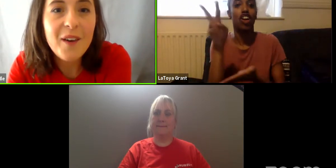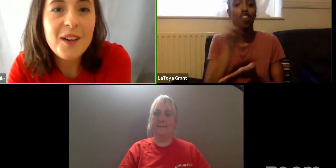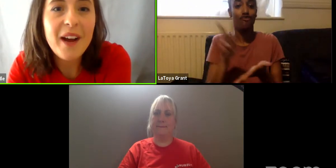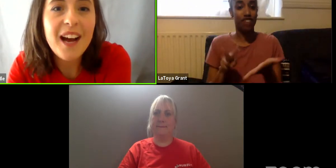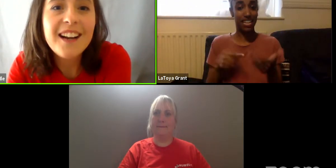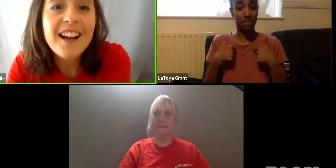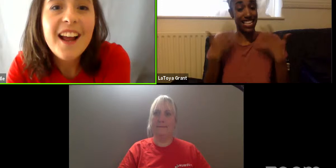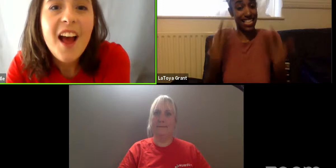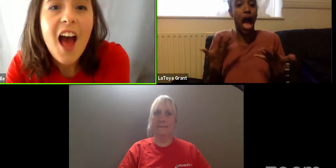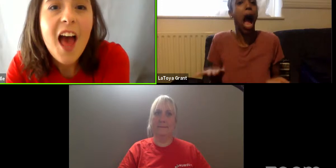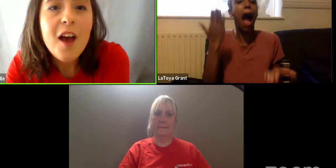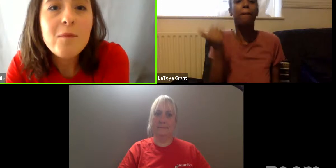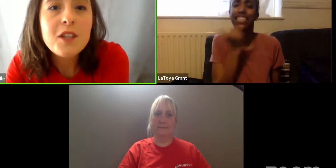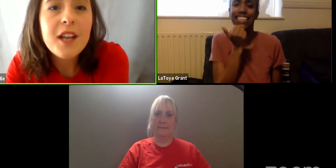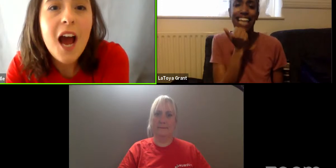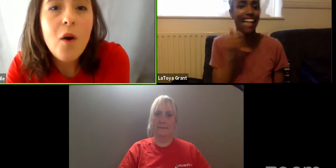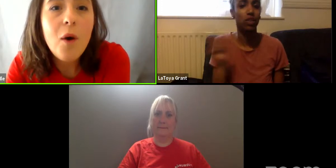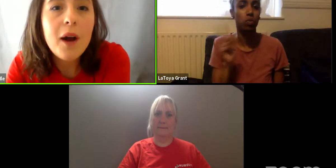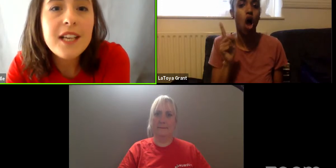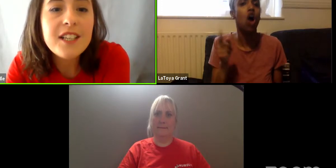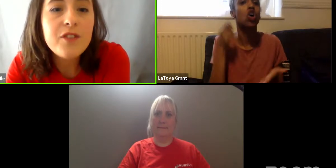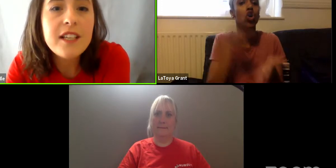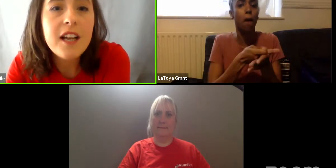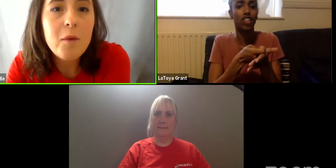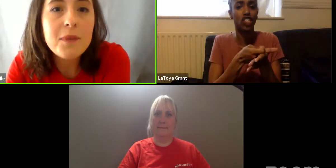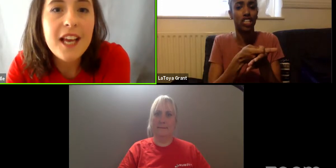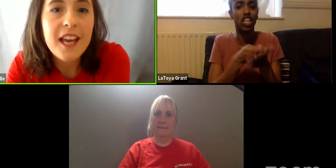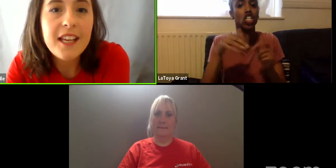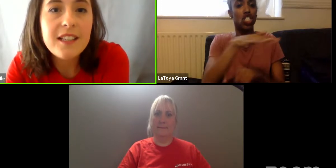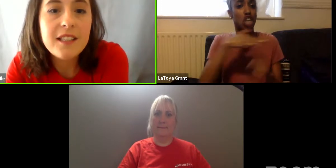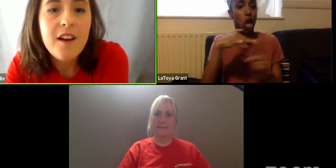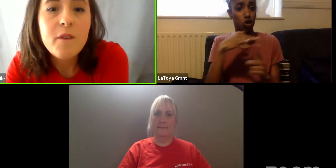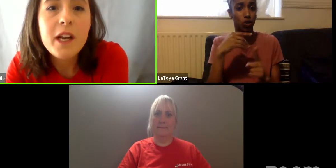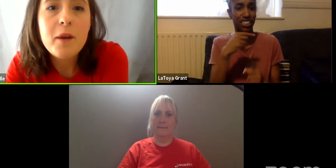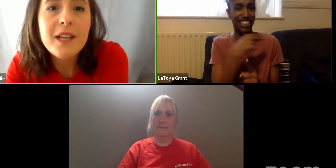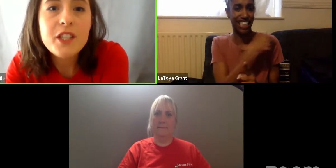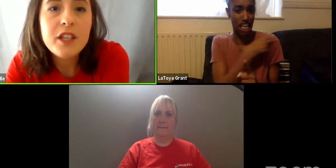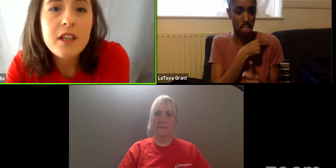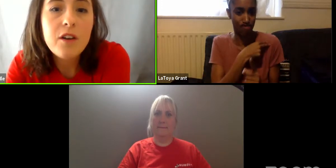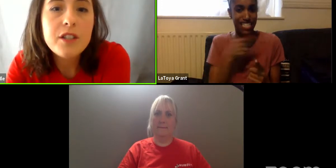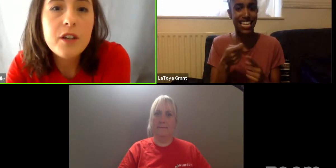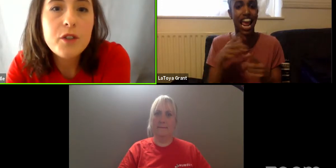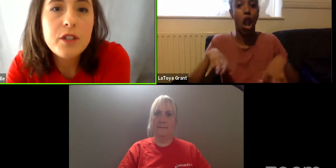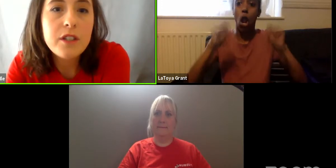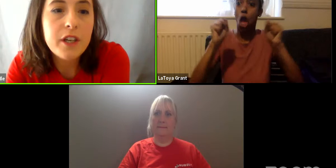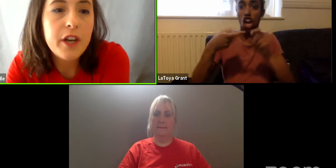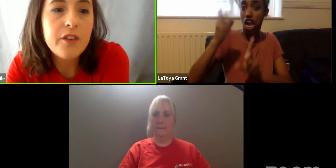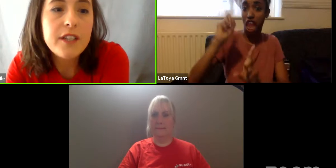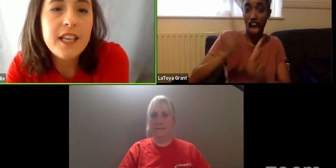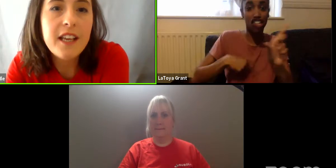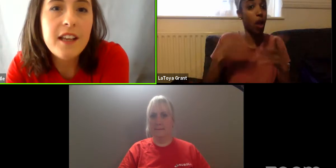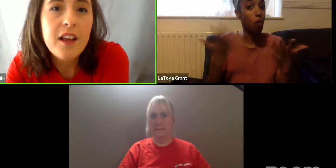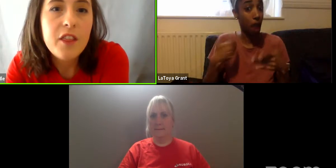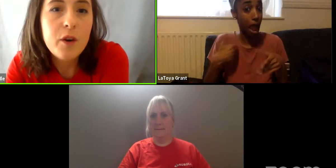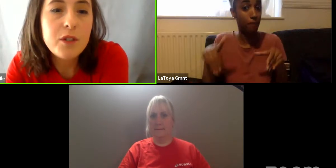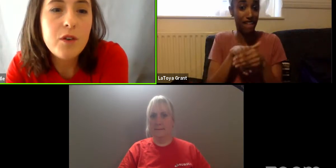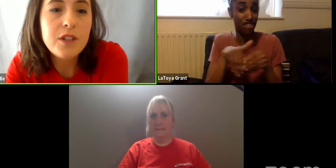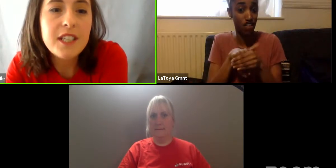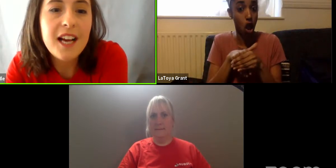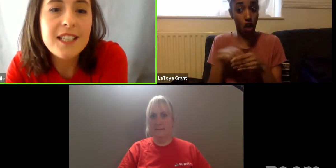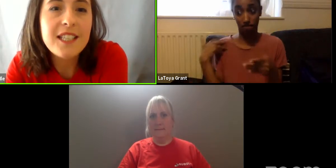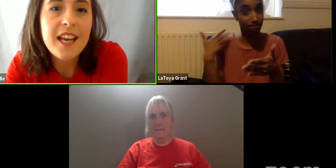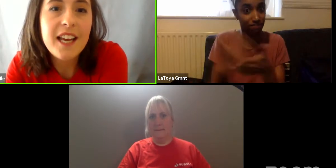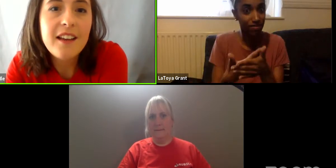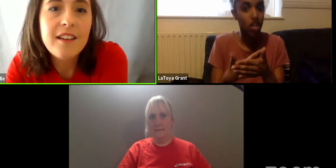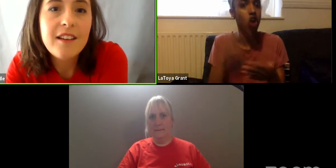Hello, welcome back. So now I would like to read an update from the Commission on Social Security that was